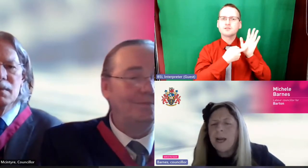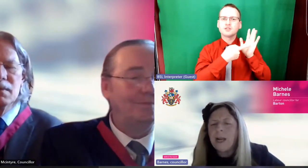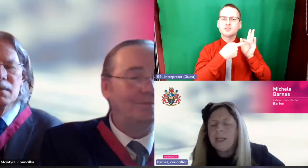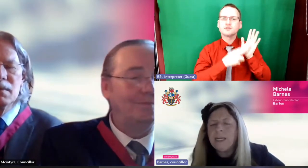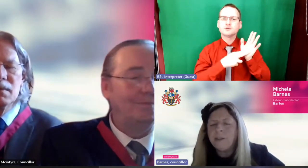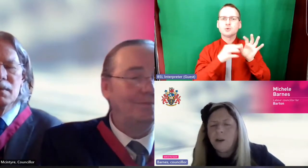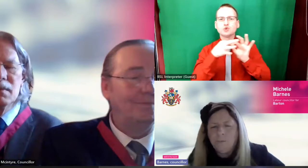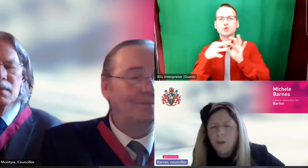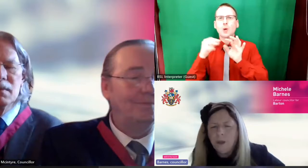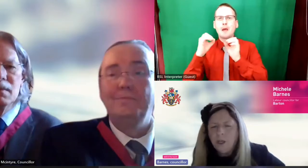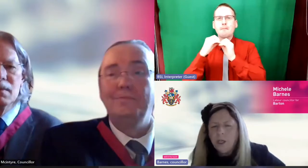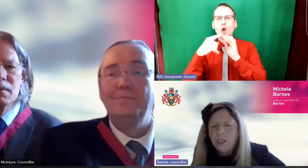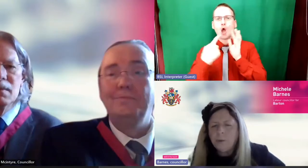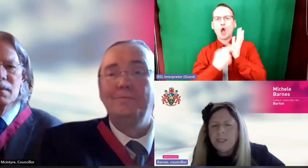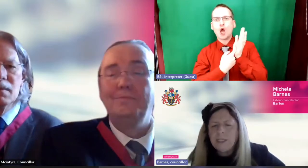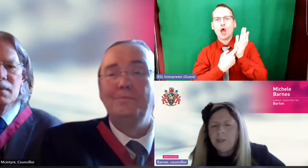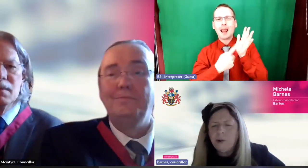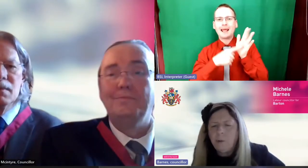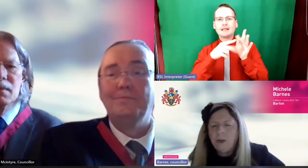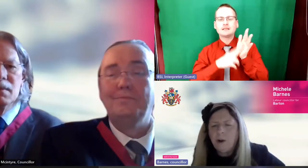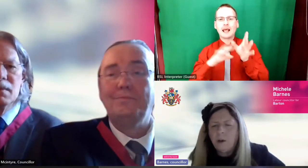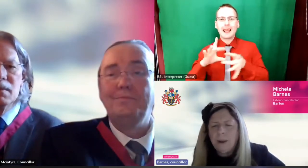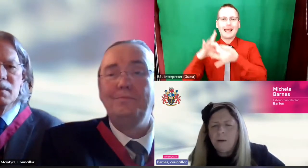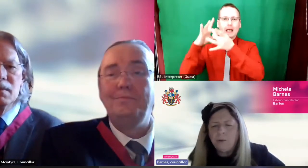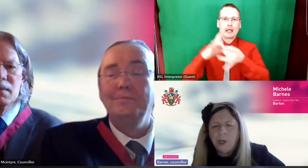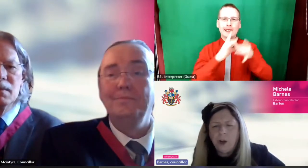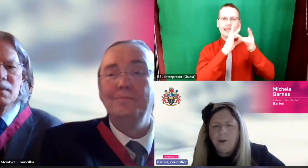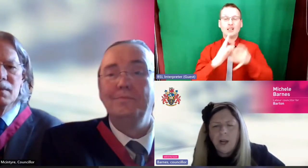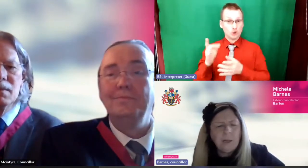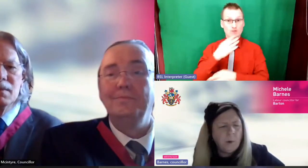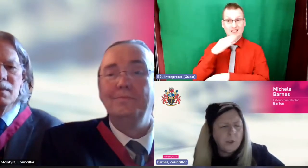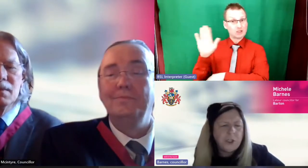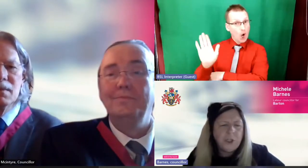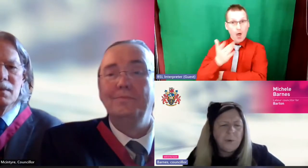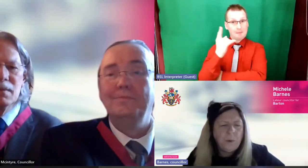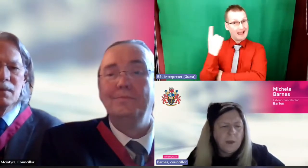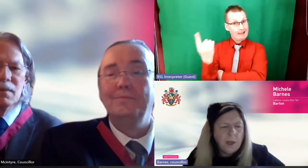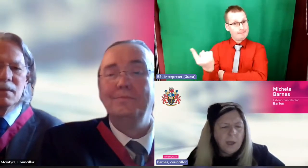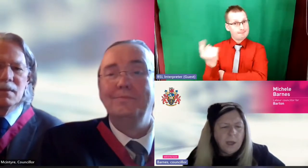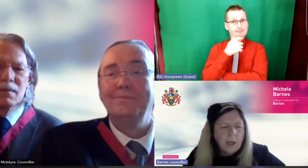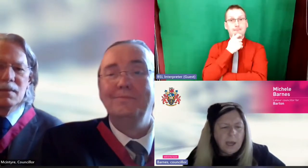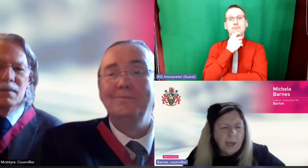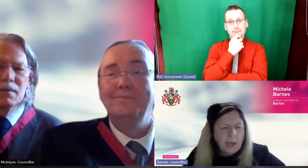to be our leader. So as it's normally all about John, and he wants to do,